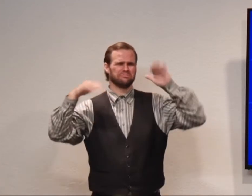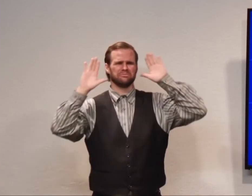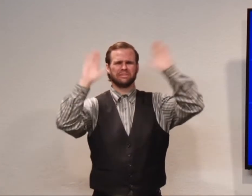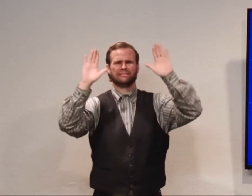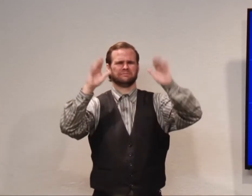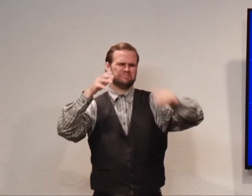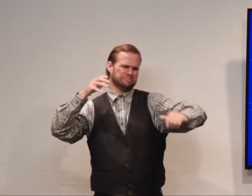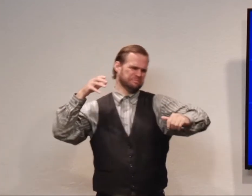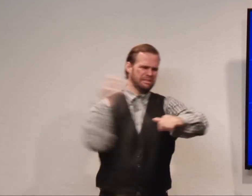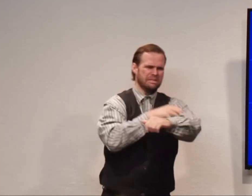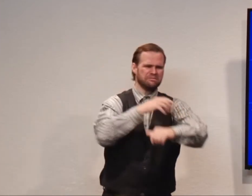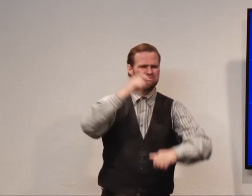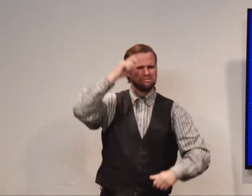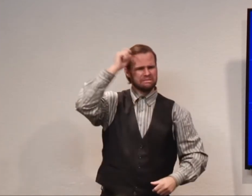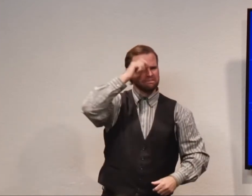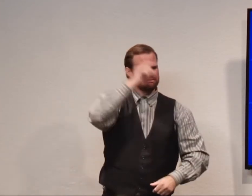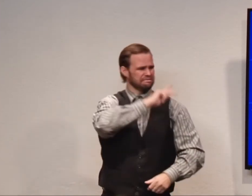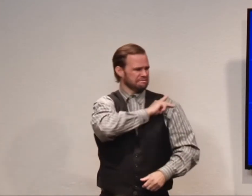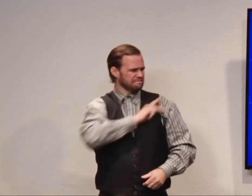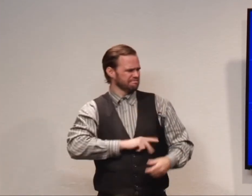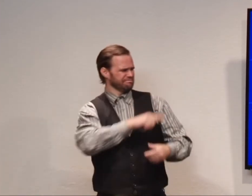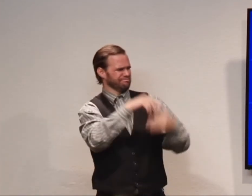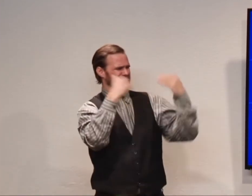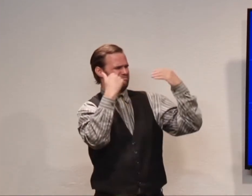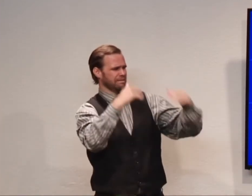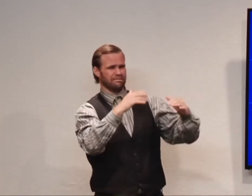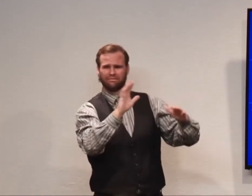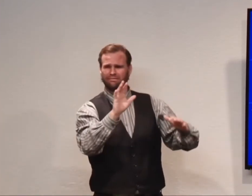the wisest and the greatest king of Israel.